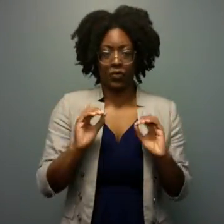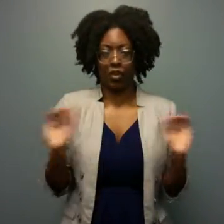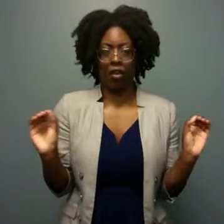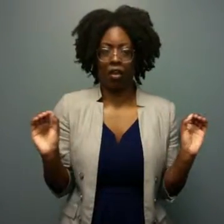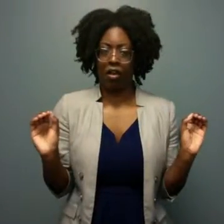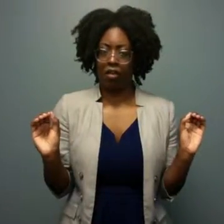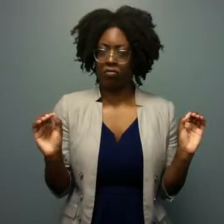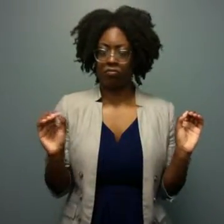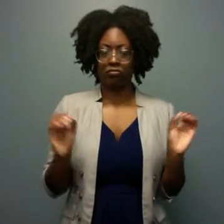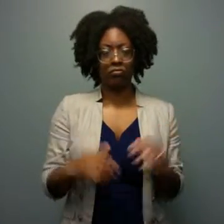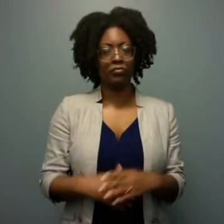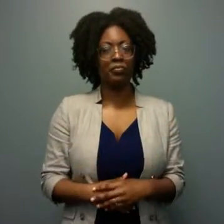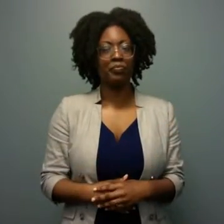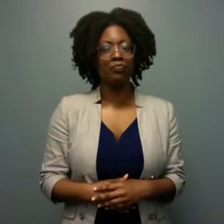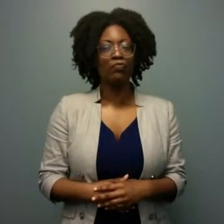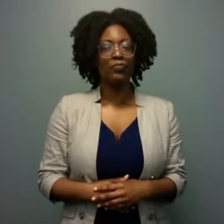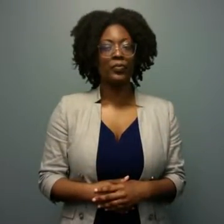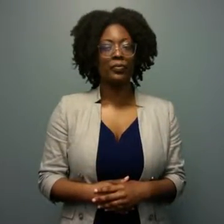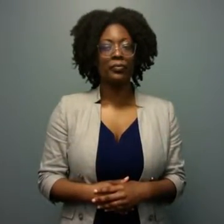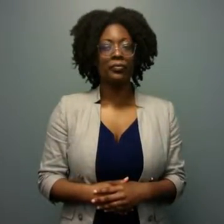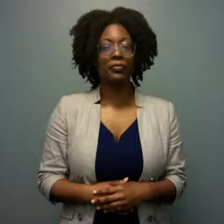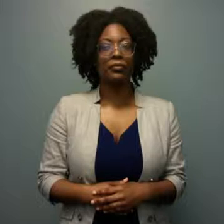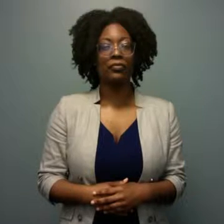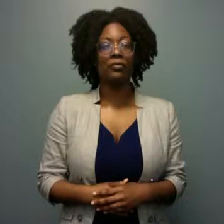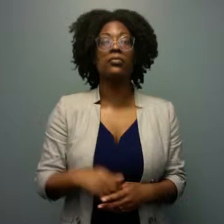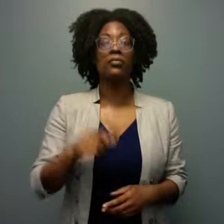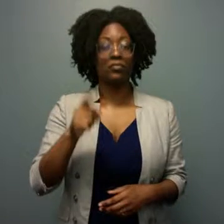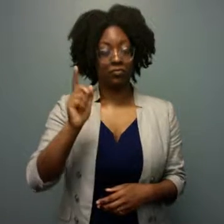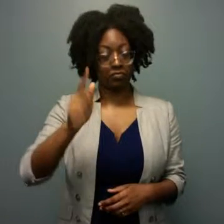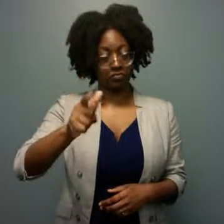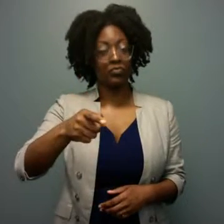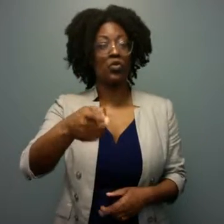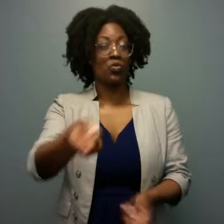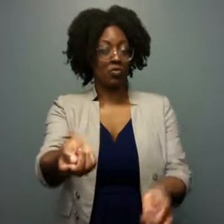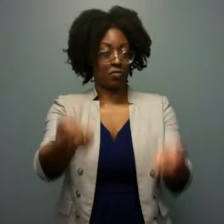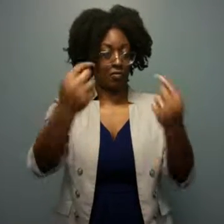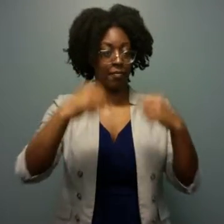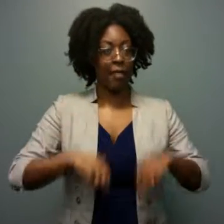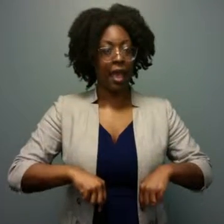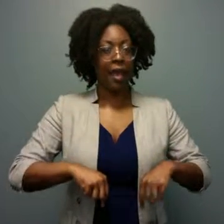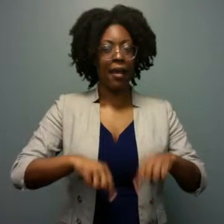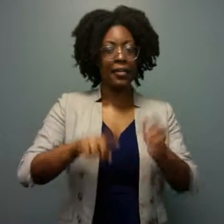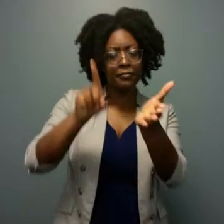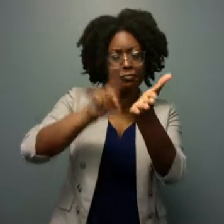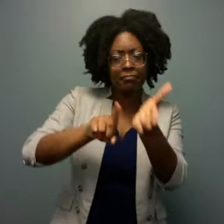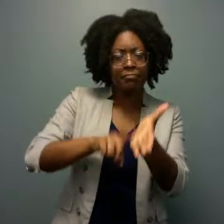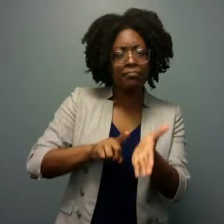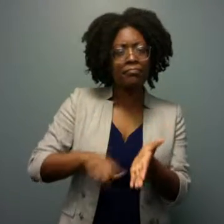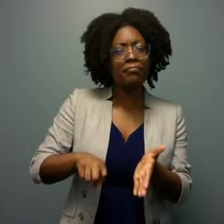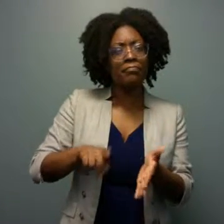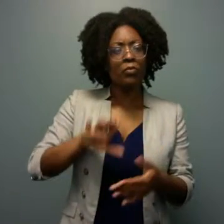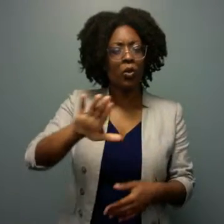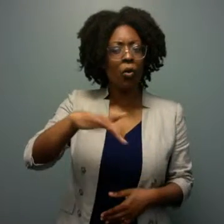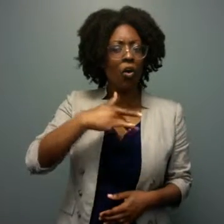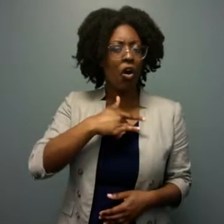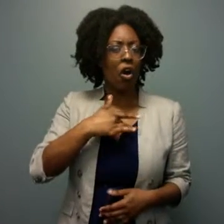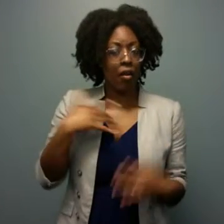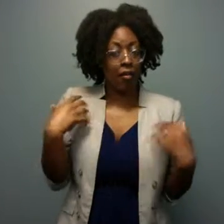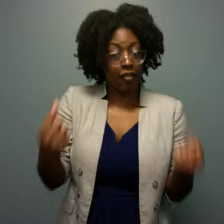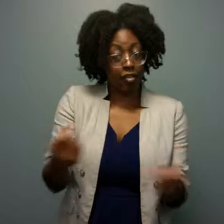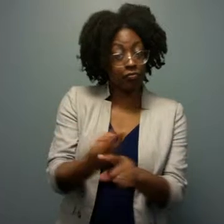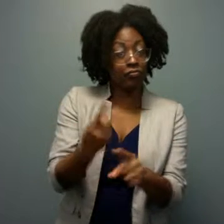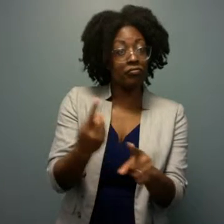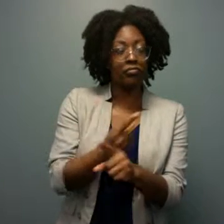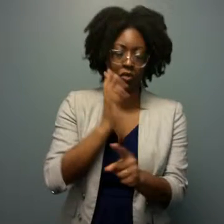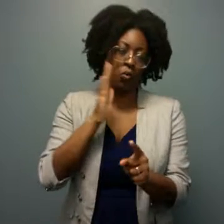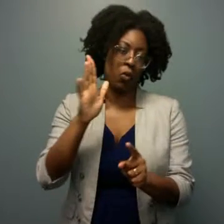primary care physician to discuss the results of the procedure and to evaluate the procedure site to make sure the area has healed properly. Thank you for your